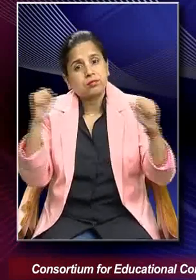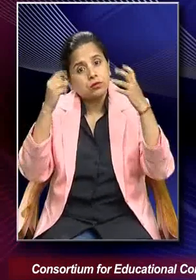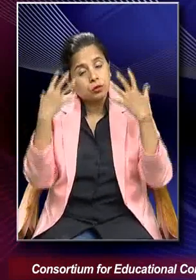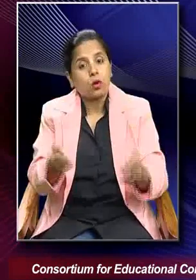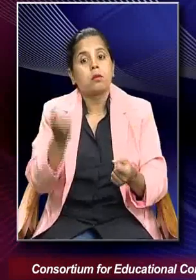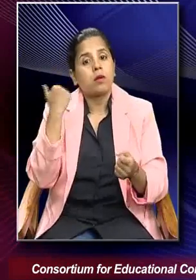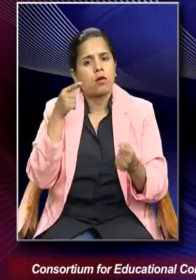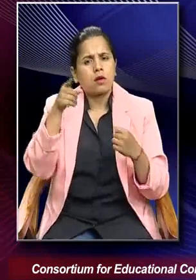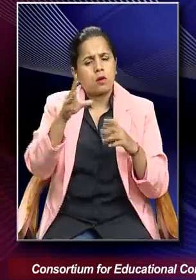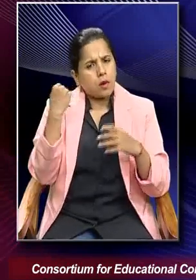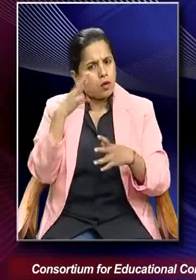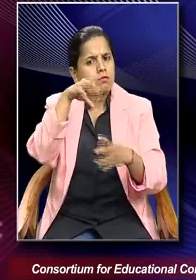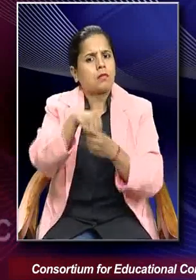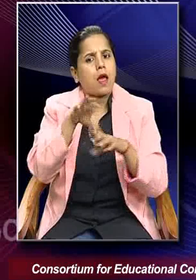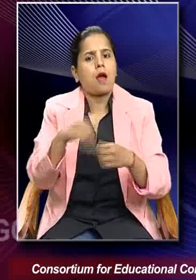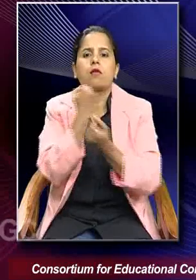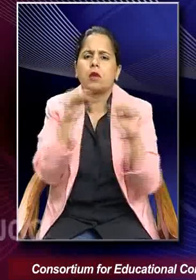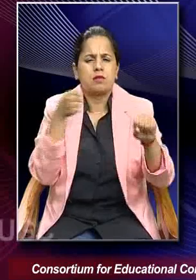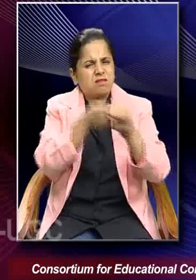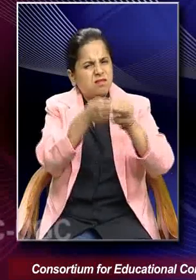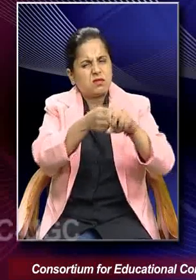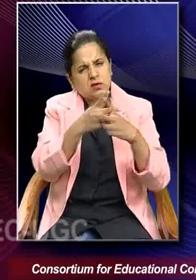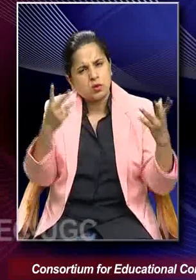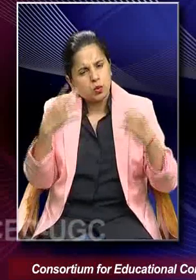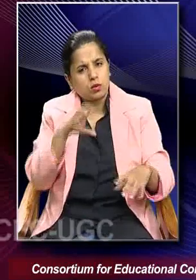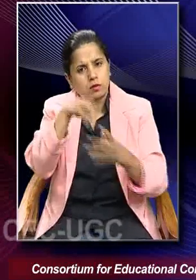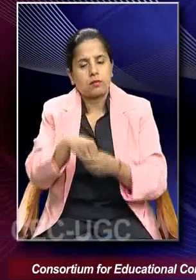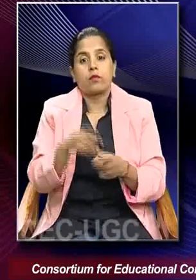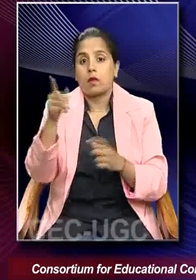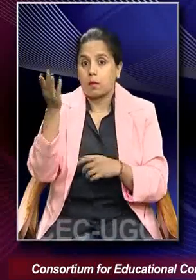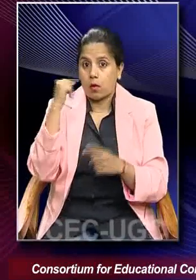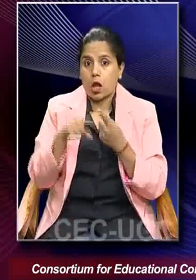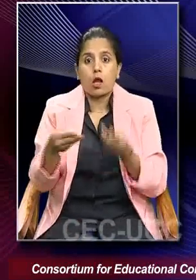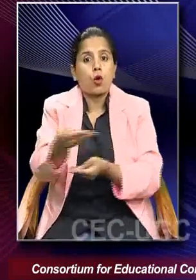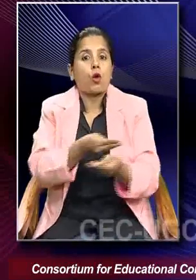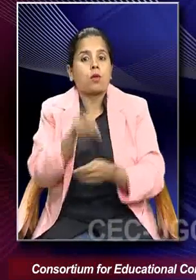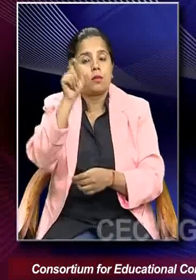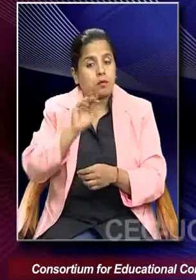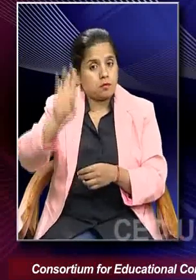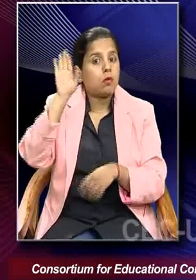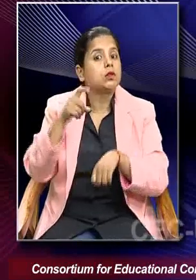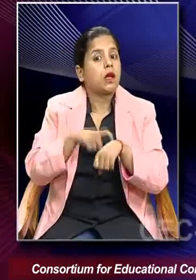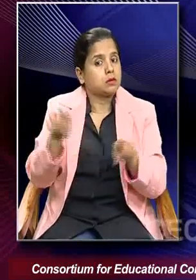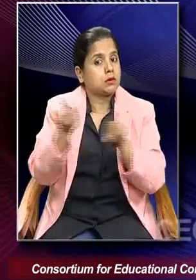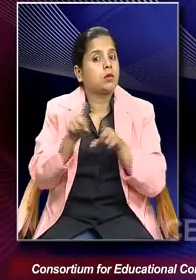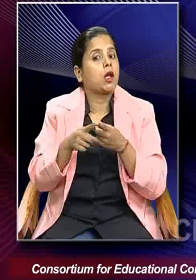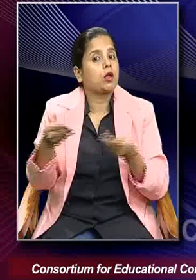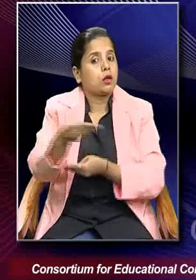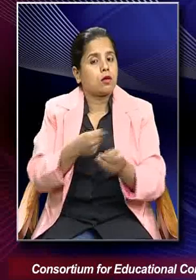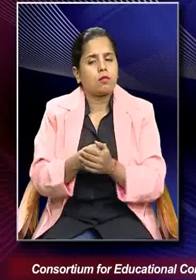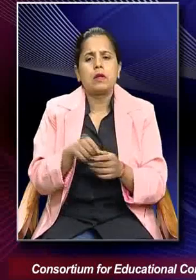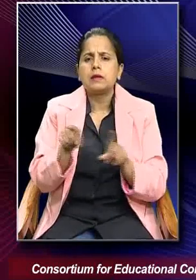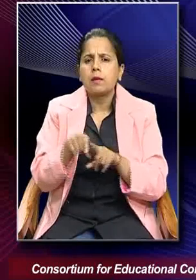was very much a part of the freedom fight, and he was an economist at that point of time. So,